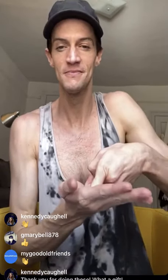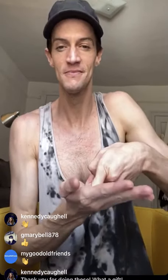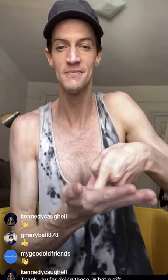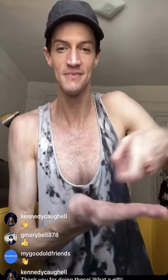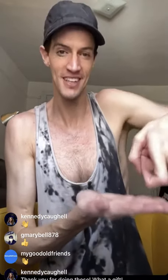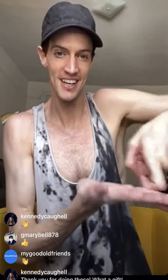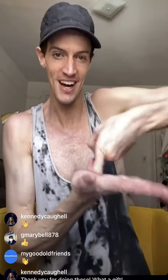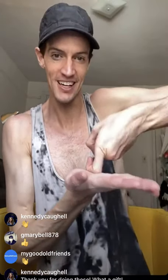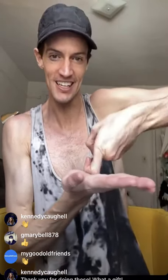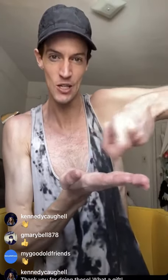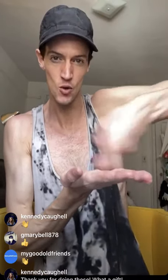Hockey.